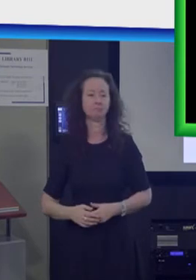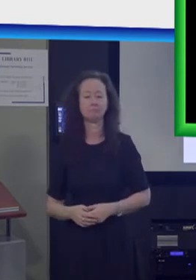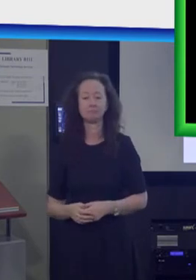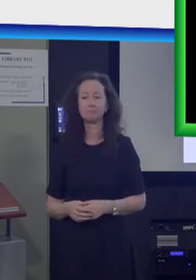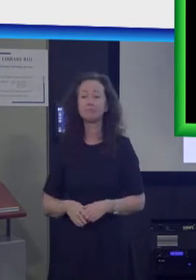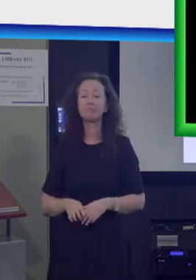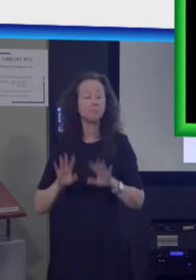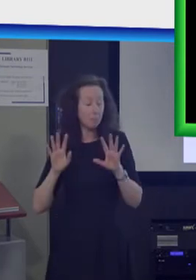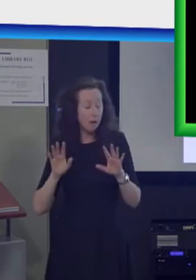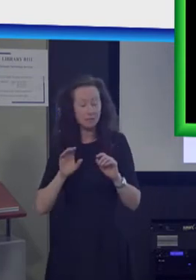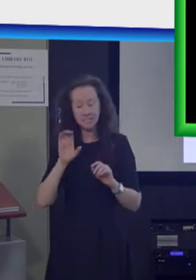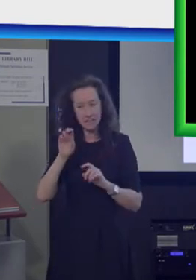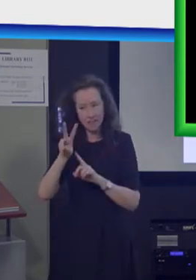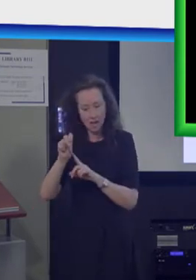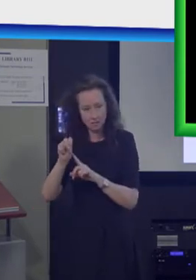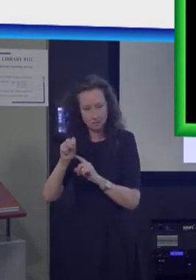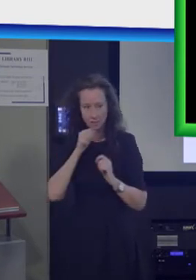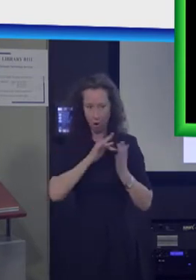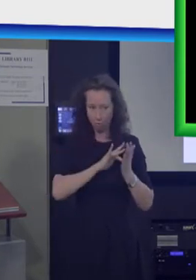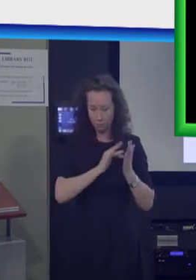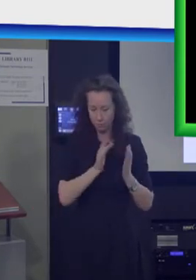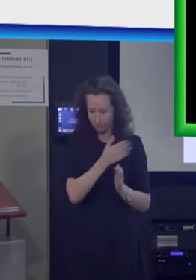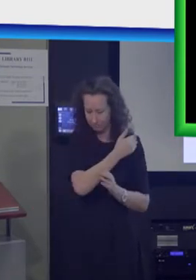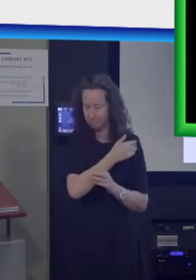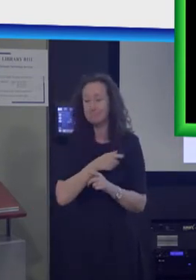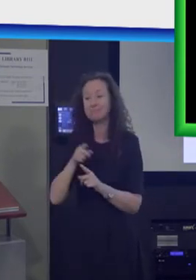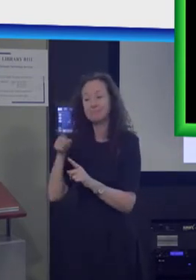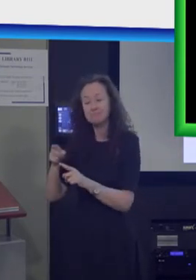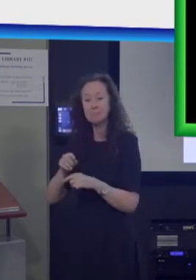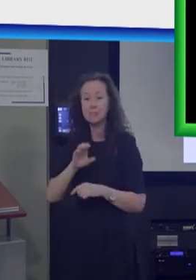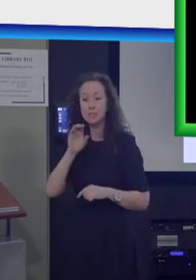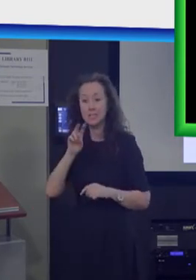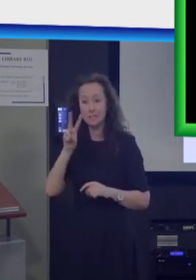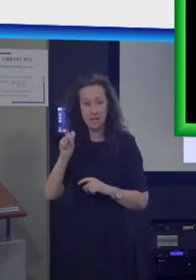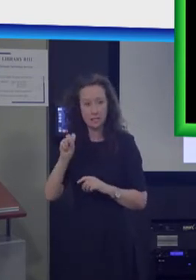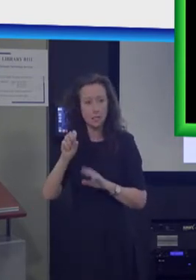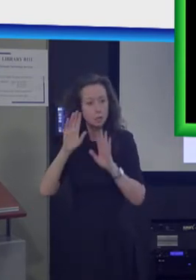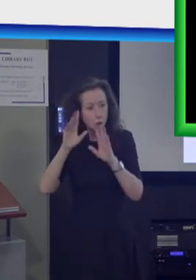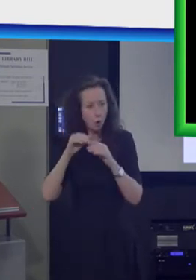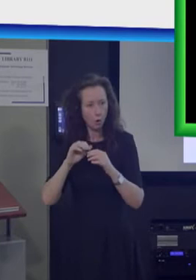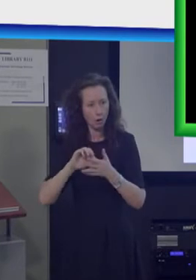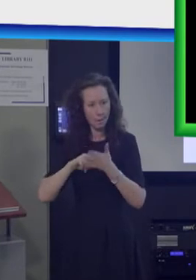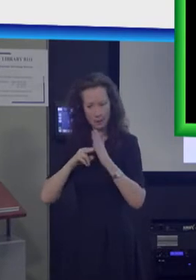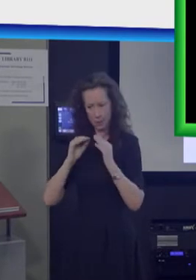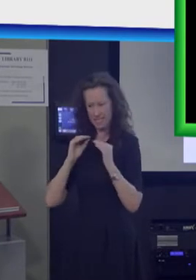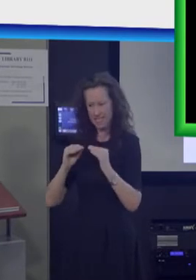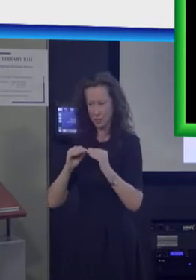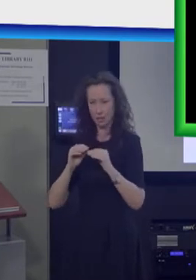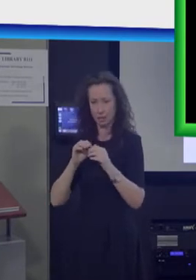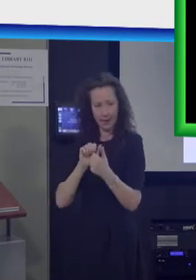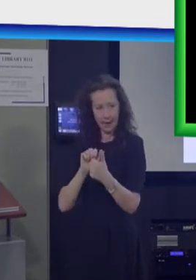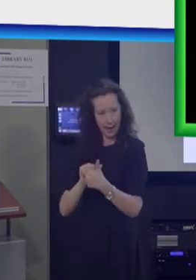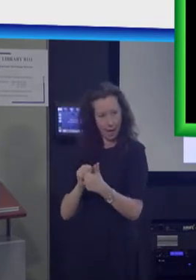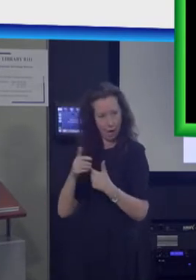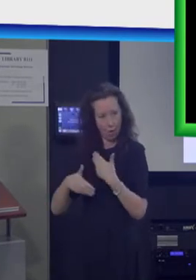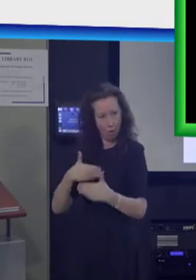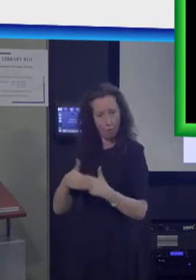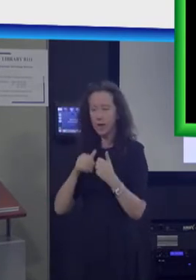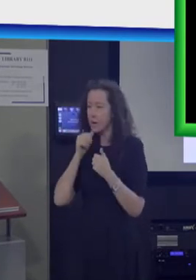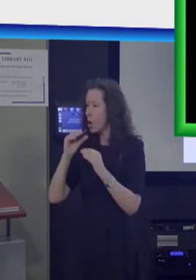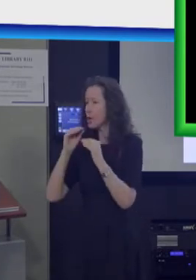But we're studying CVS, control variable strategy. We're not teaching domain knowledge. We're not teaching physics or friction or